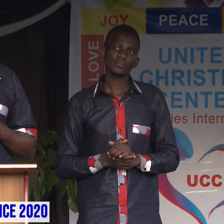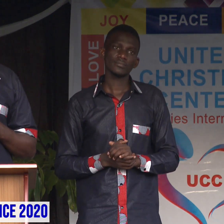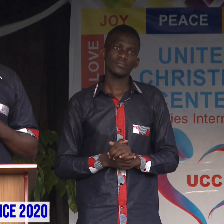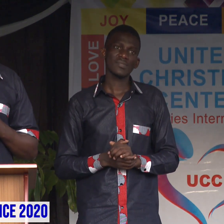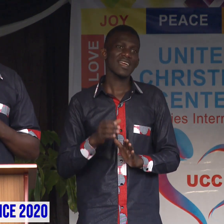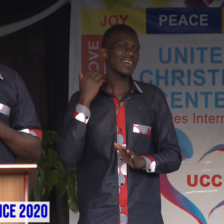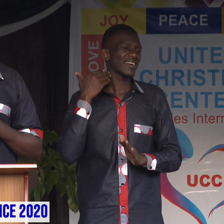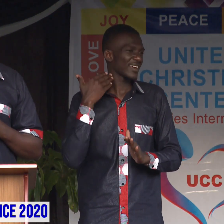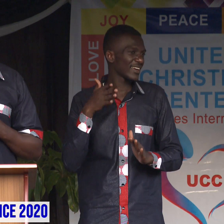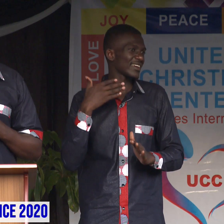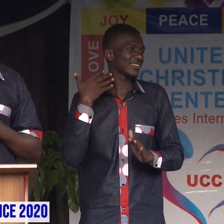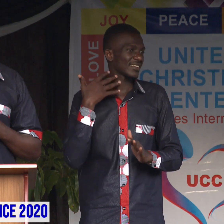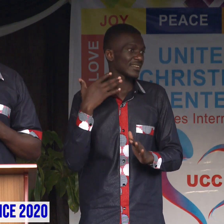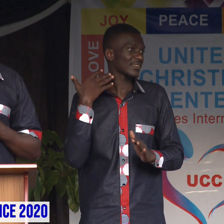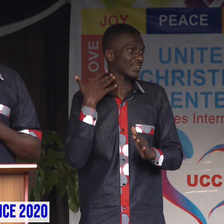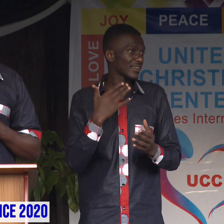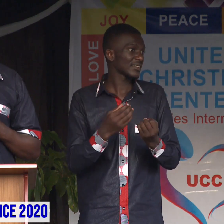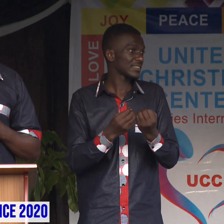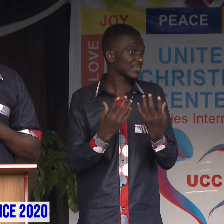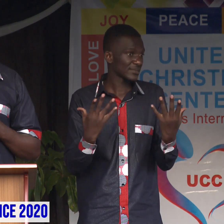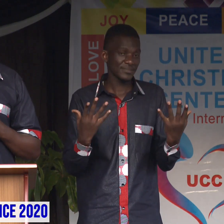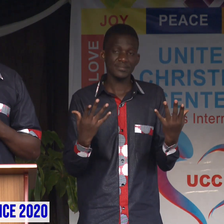Obuchayi bunji. There is a lot of hatred.